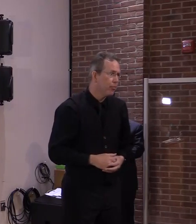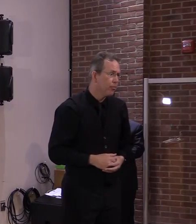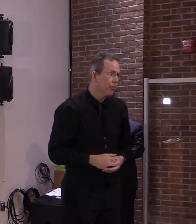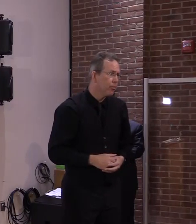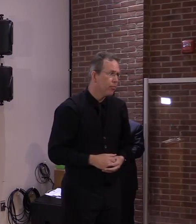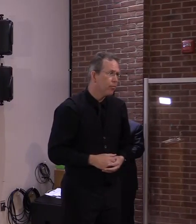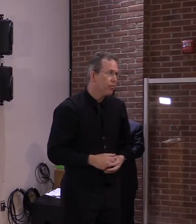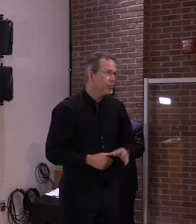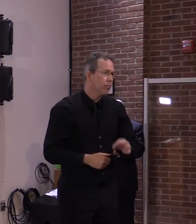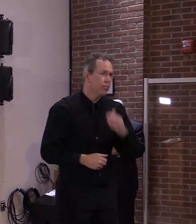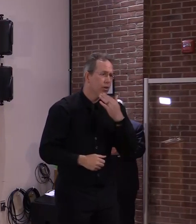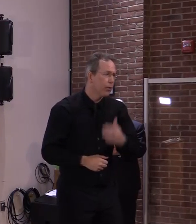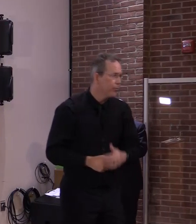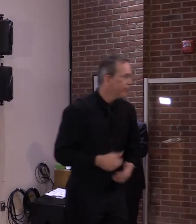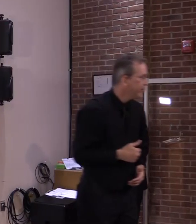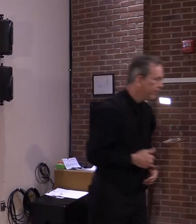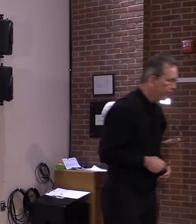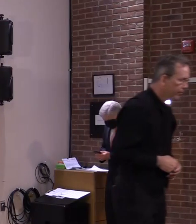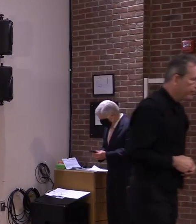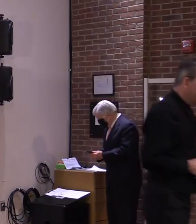Well, thank you very much.